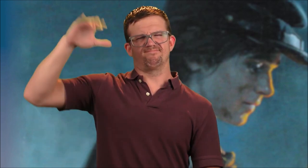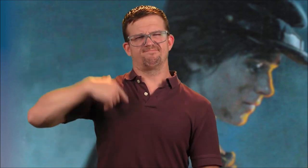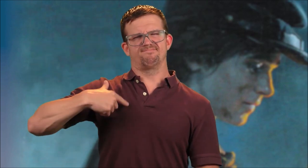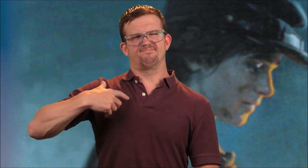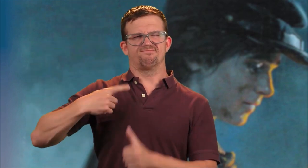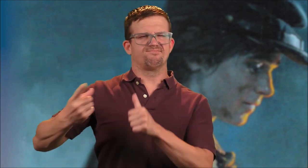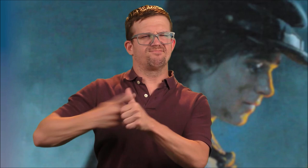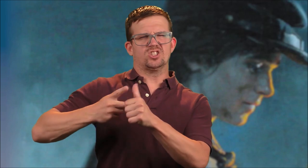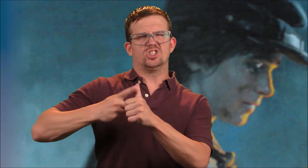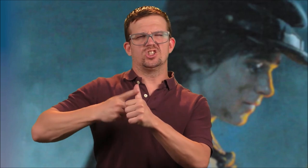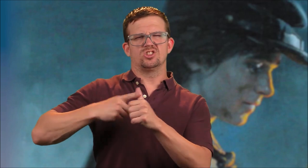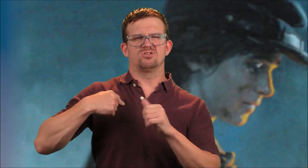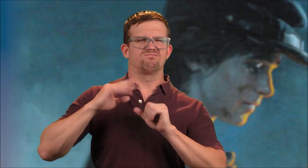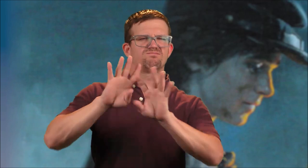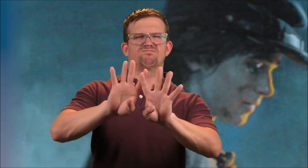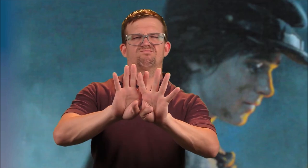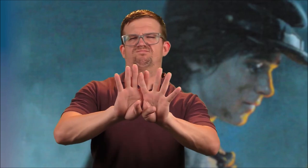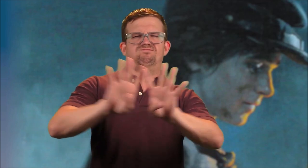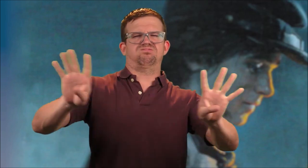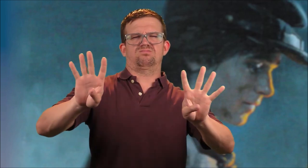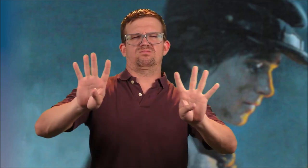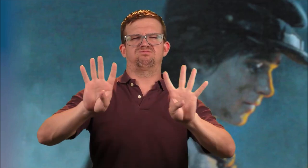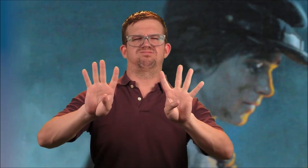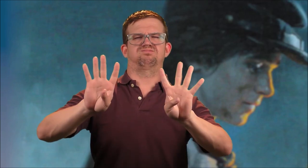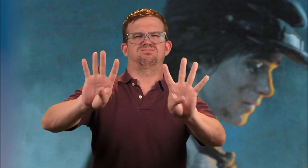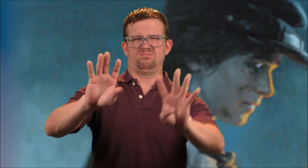All the Pennsylvania boys volunteered to go first.